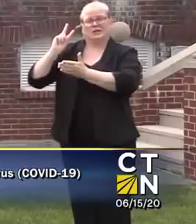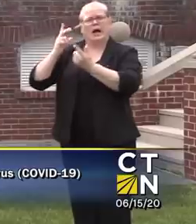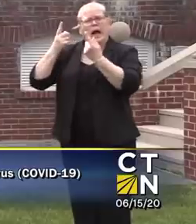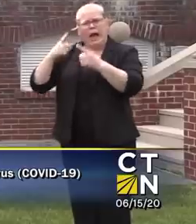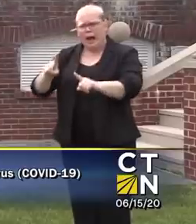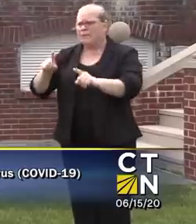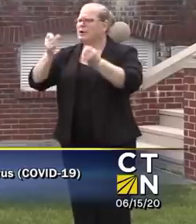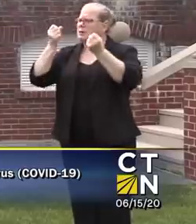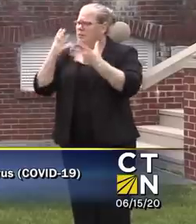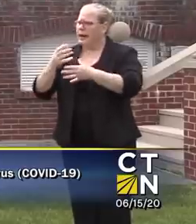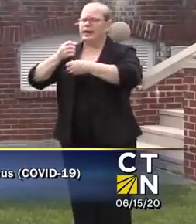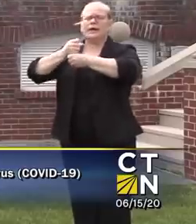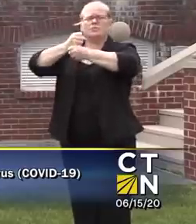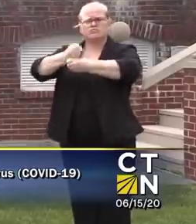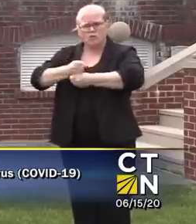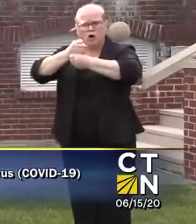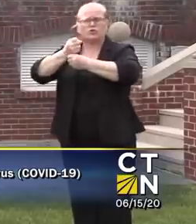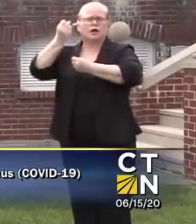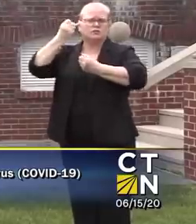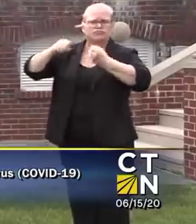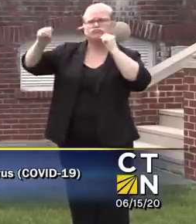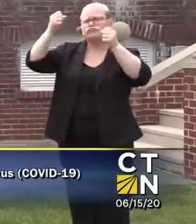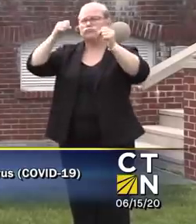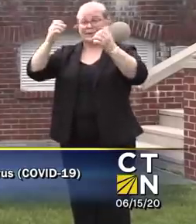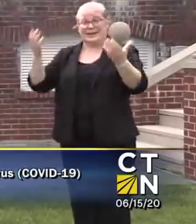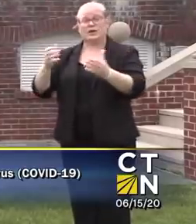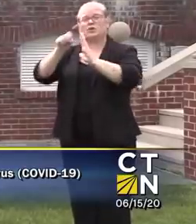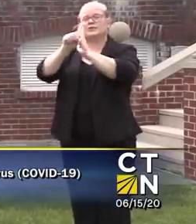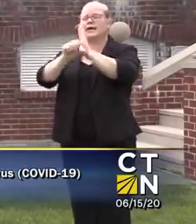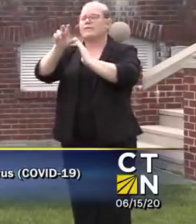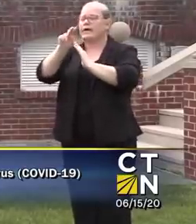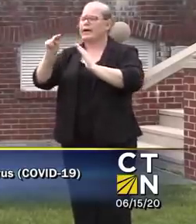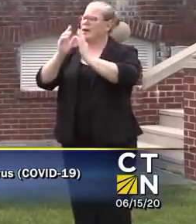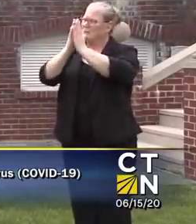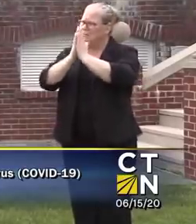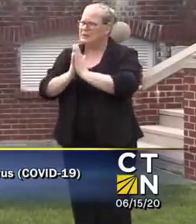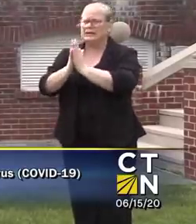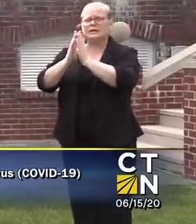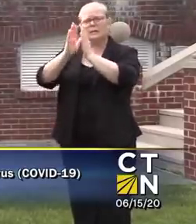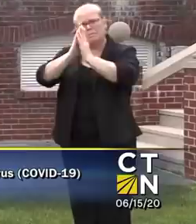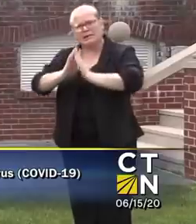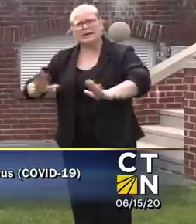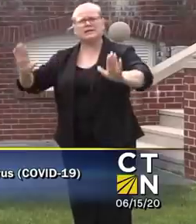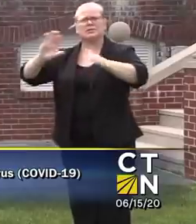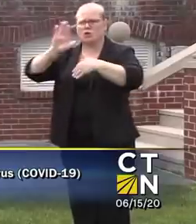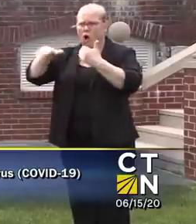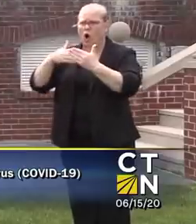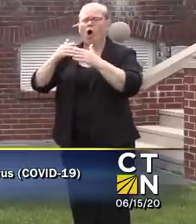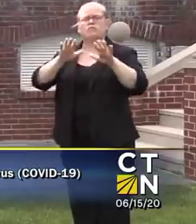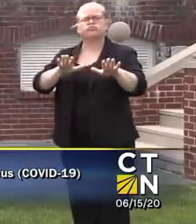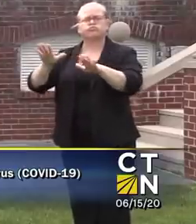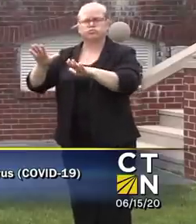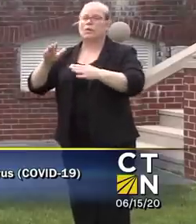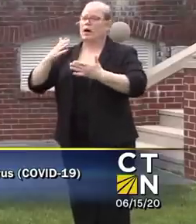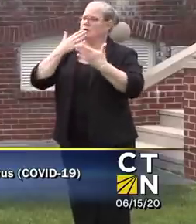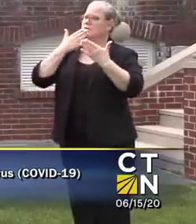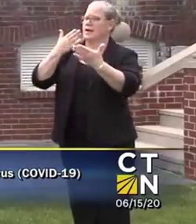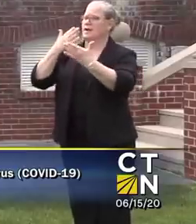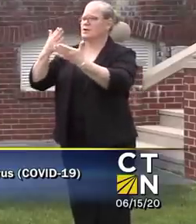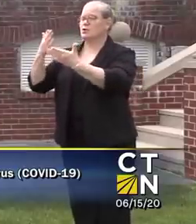peaceful protests, for which I'm very thankful here in the state of Connecticut. But I just wanted to talk a little bit more about police